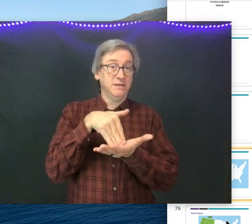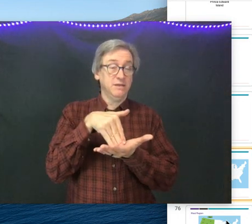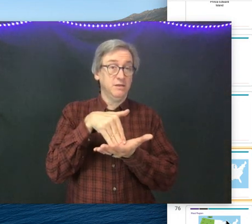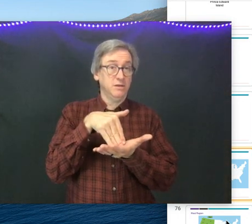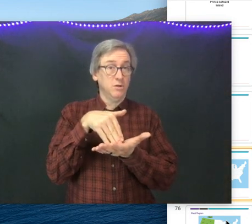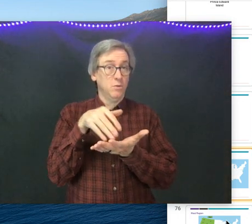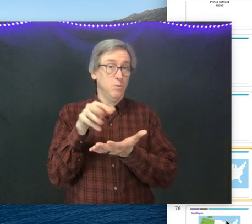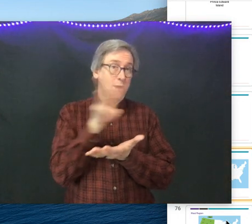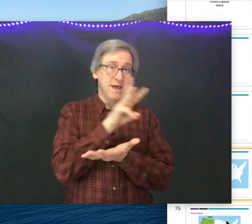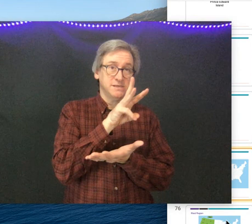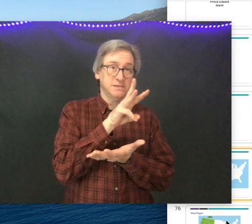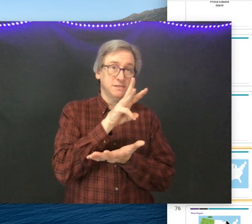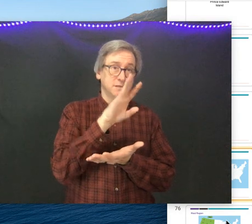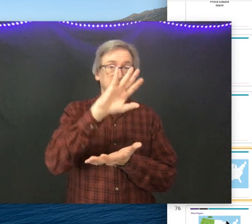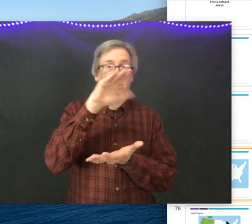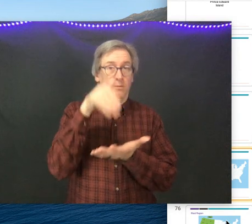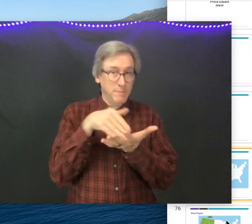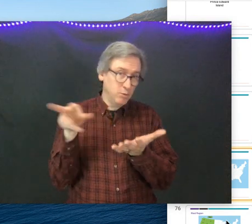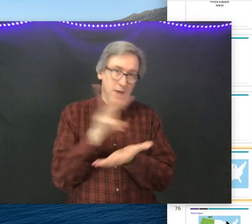midwest,